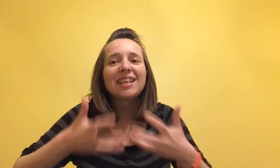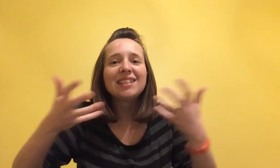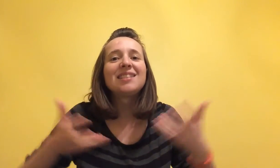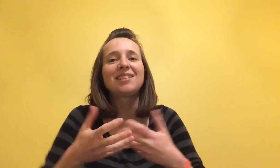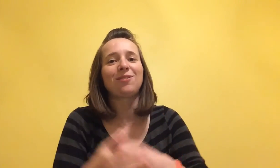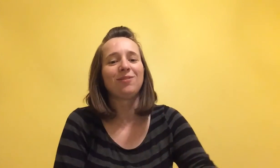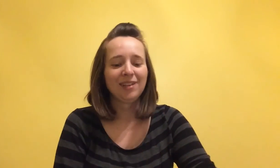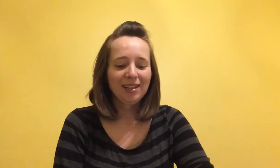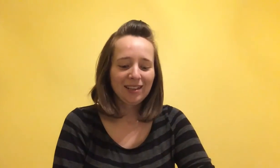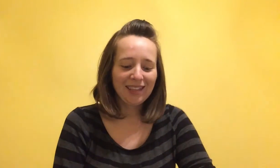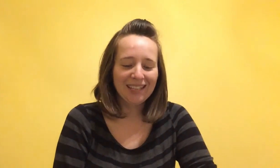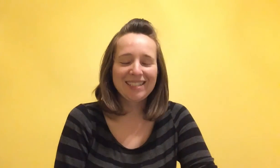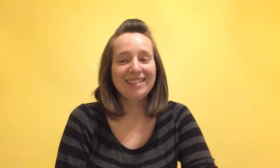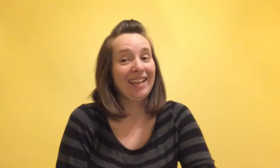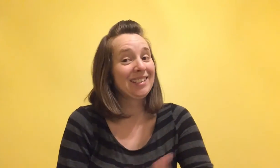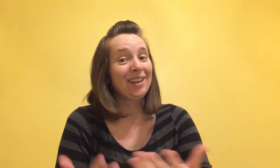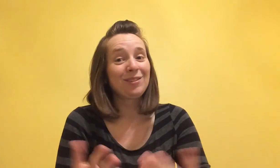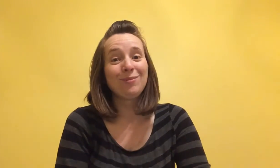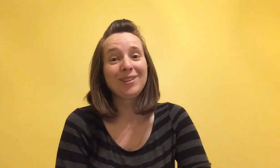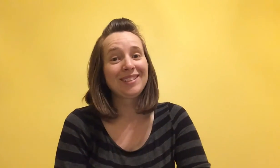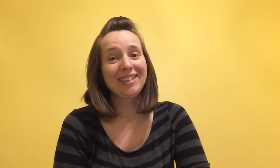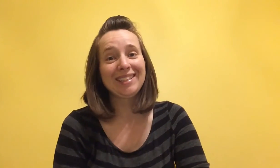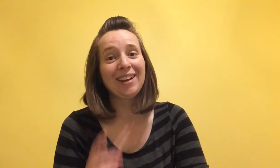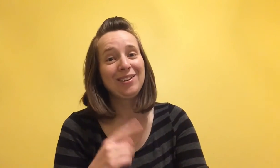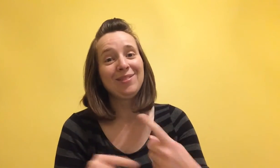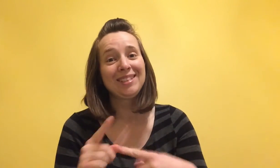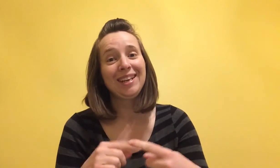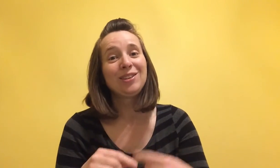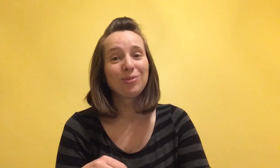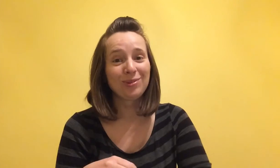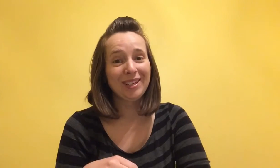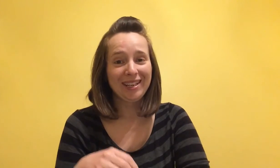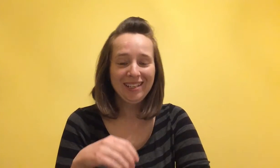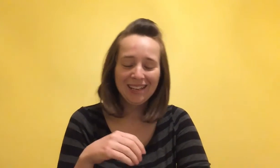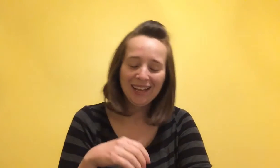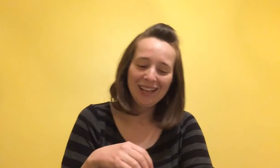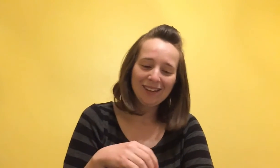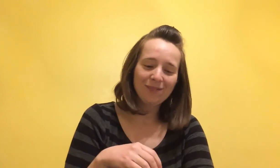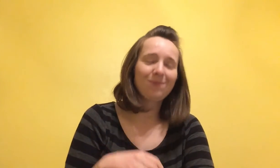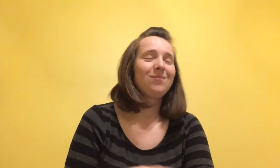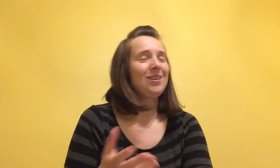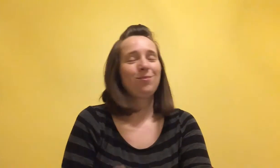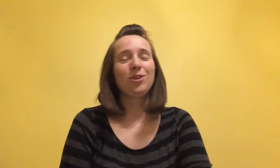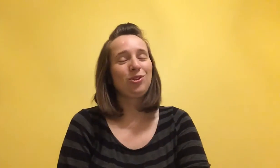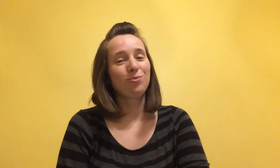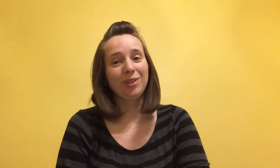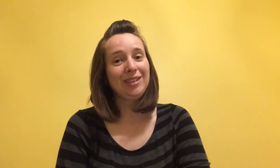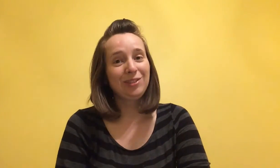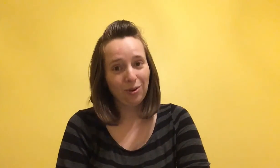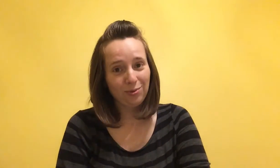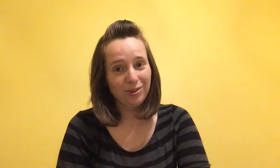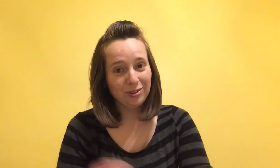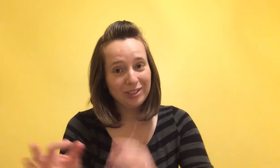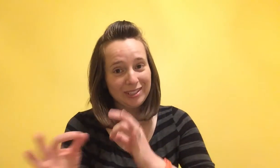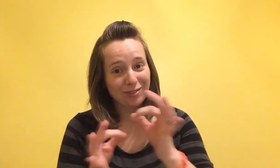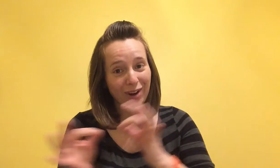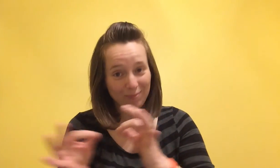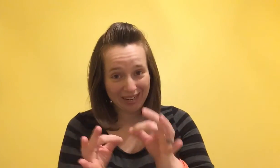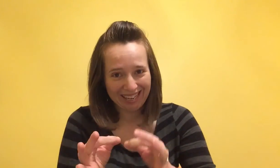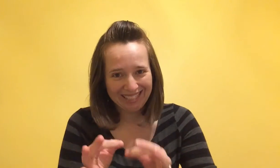salads. So that's how you would sign crouton, which you really don't. You're just describing it.